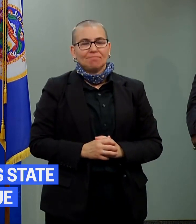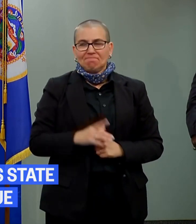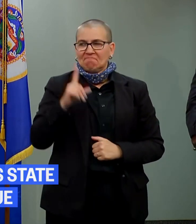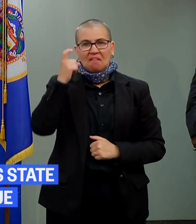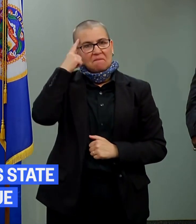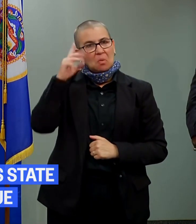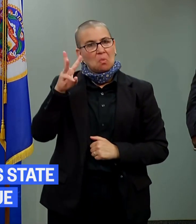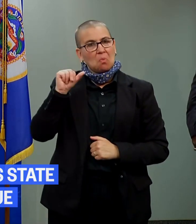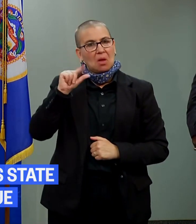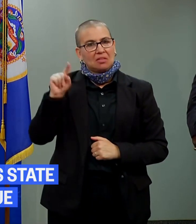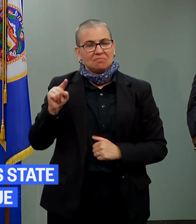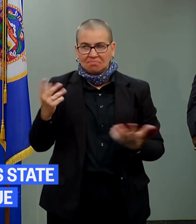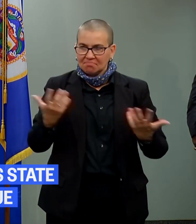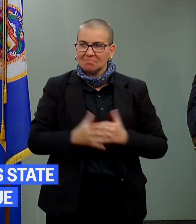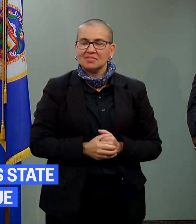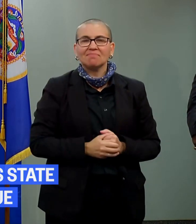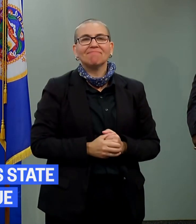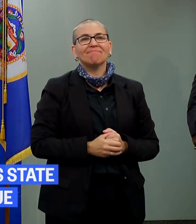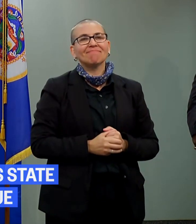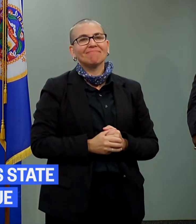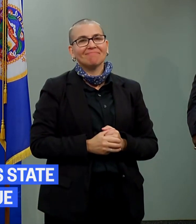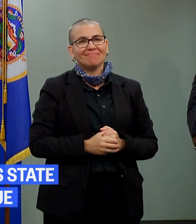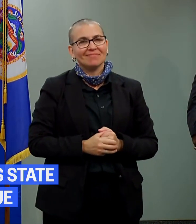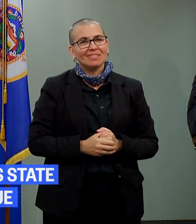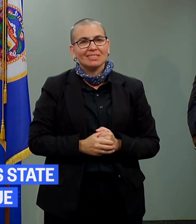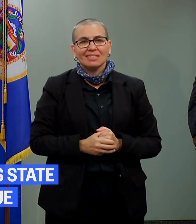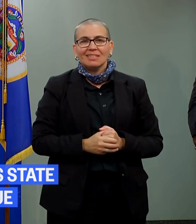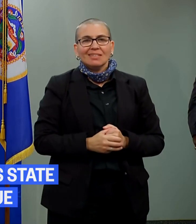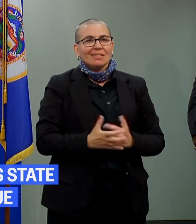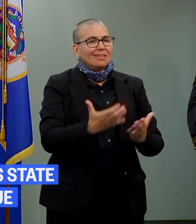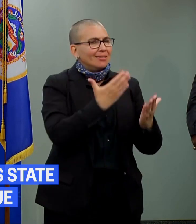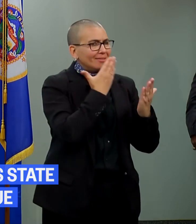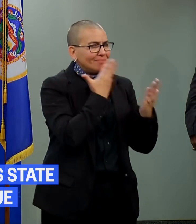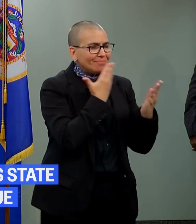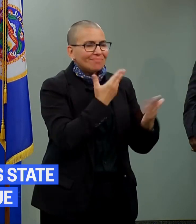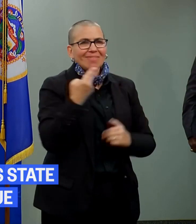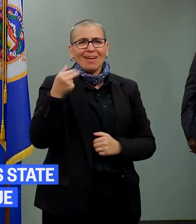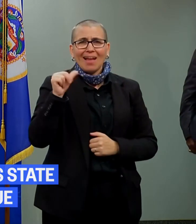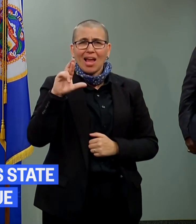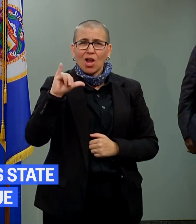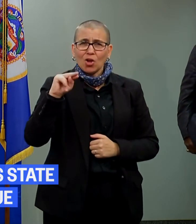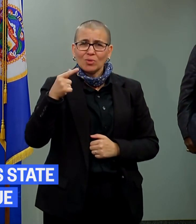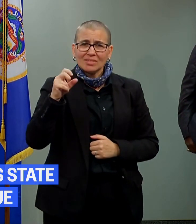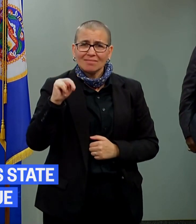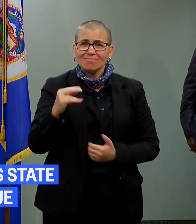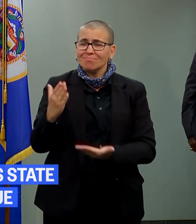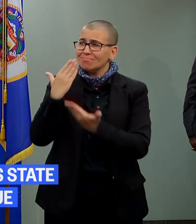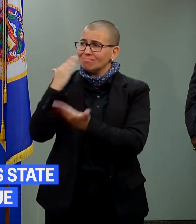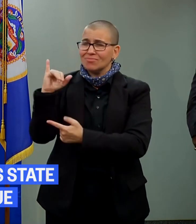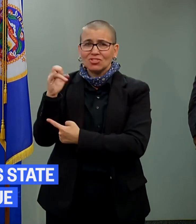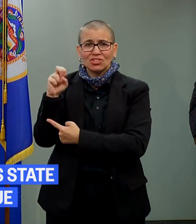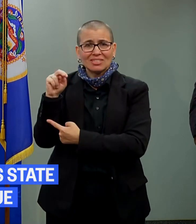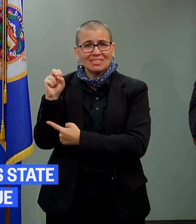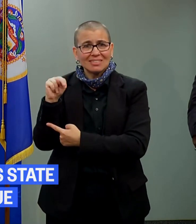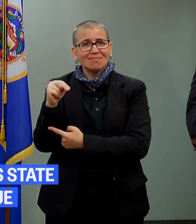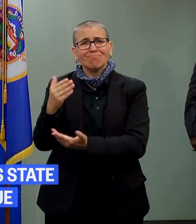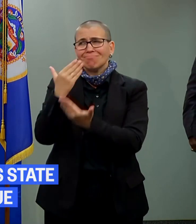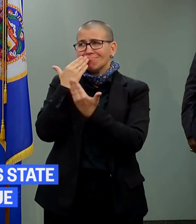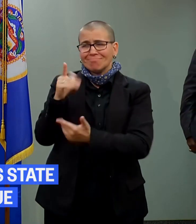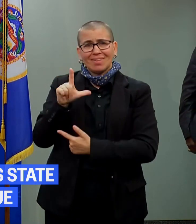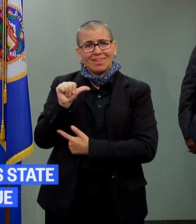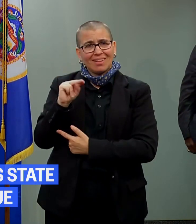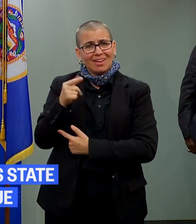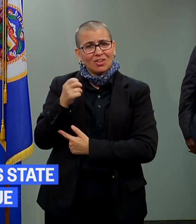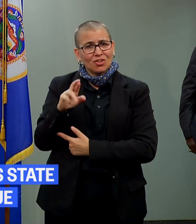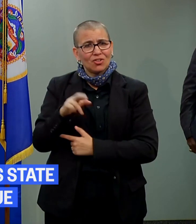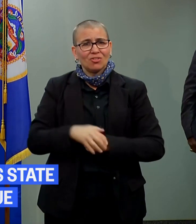Again, I too want to echo my thanks, Commissioner Harrington, General Jensen, Colonel Langer, and all the folks that were there